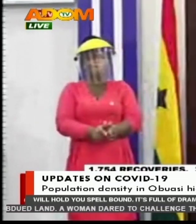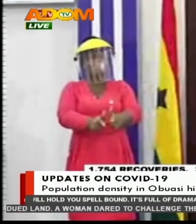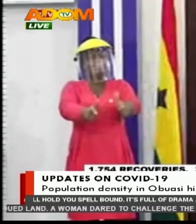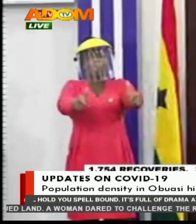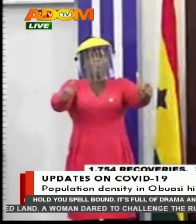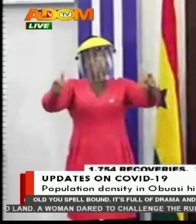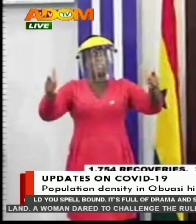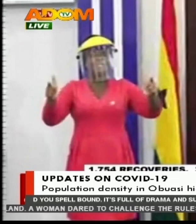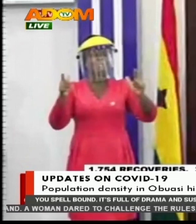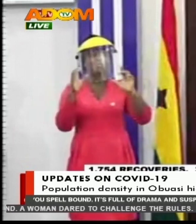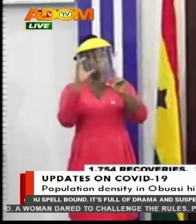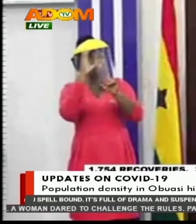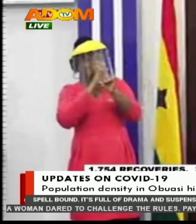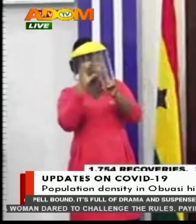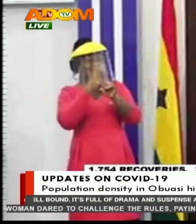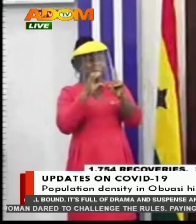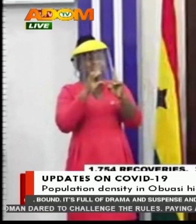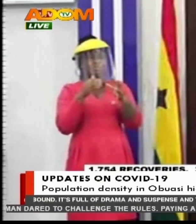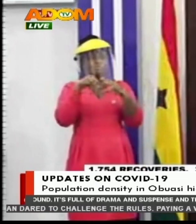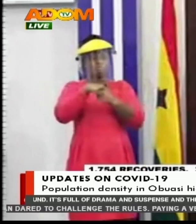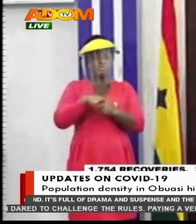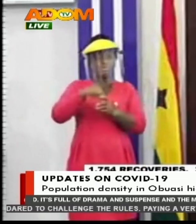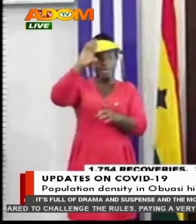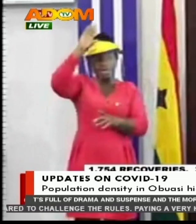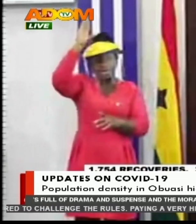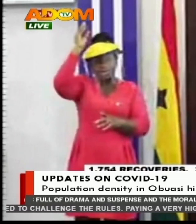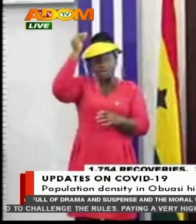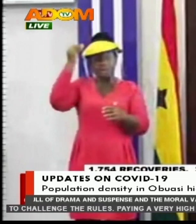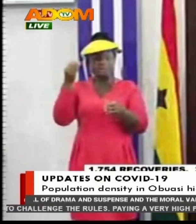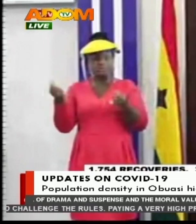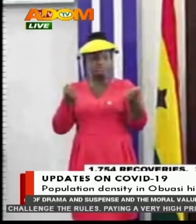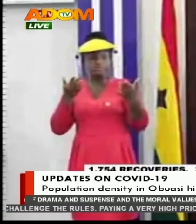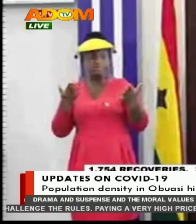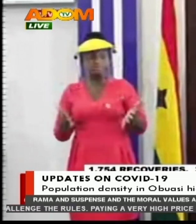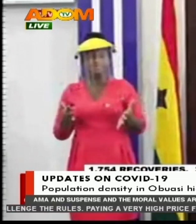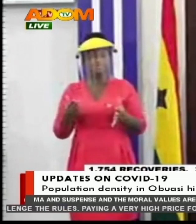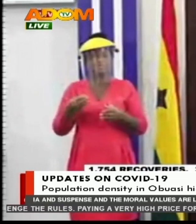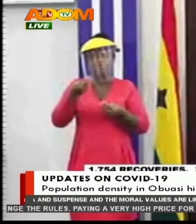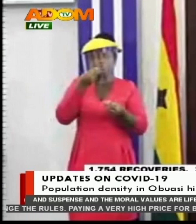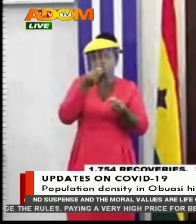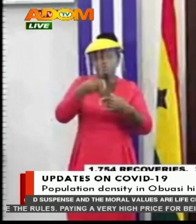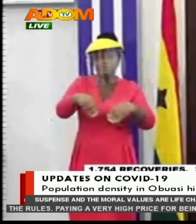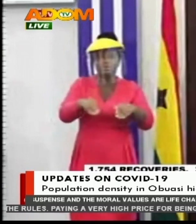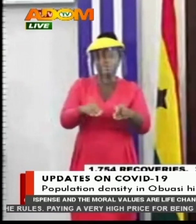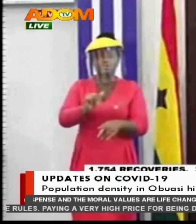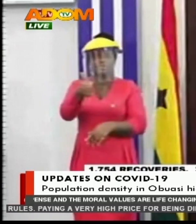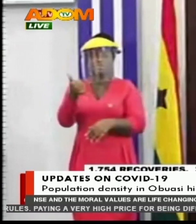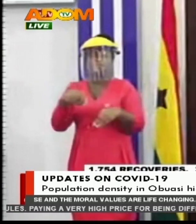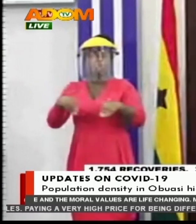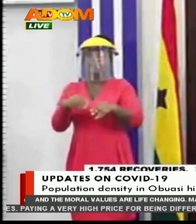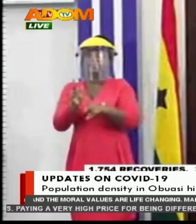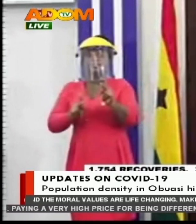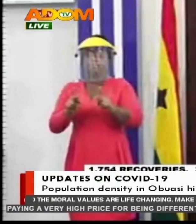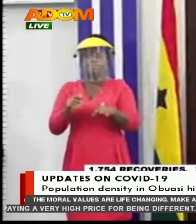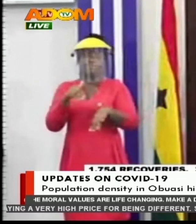they were testing most part of northern Ghana. So you can see that accounted for the backload, that accounted for